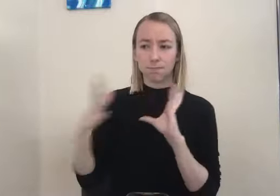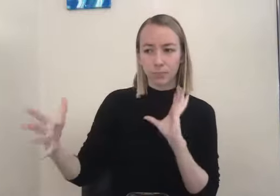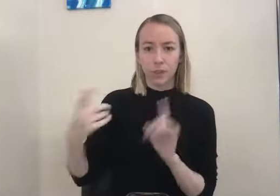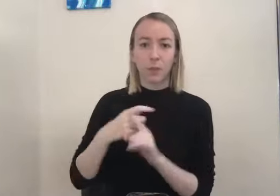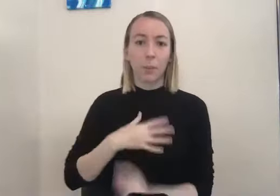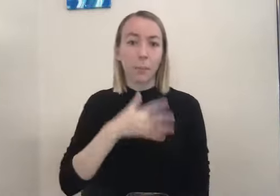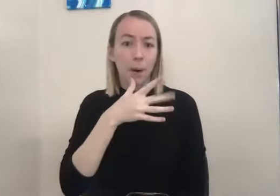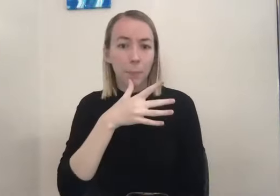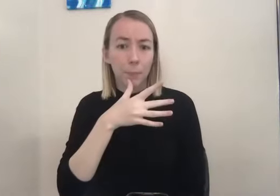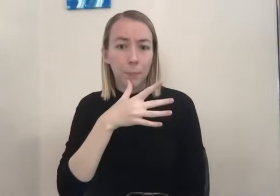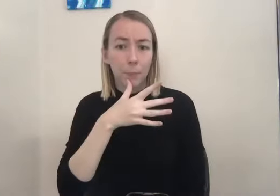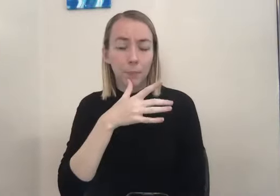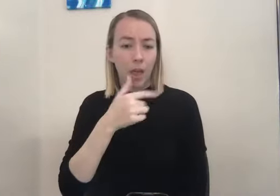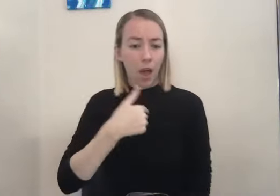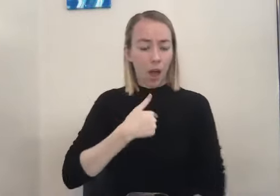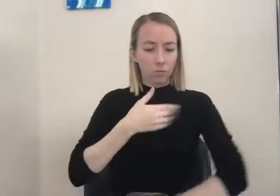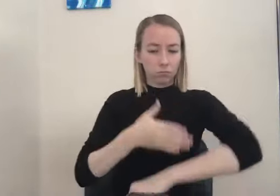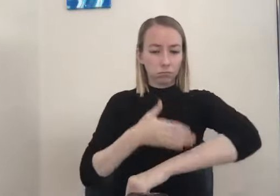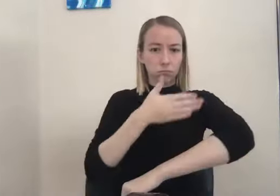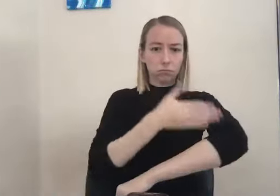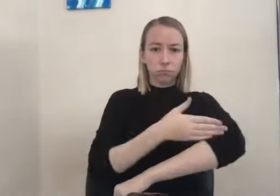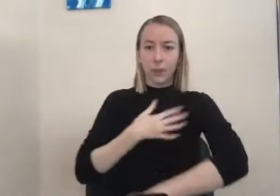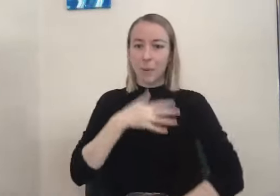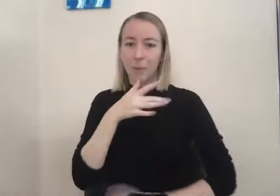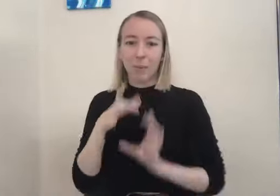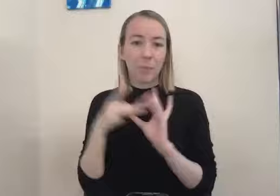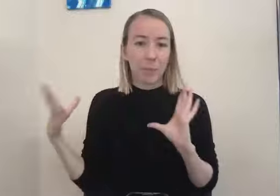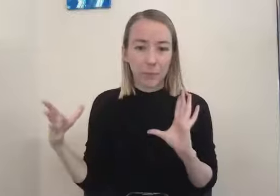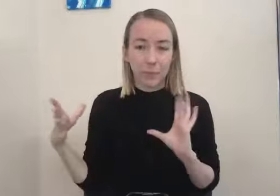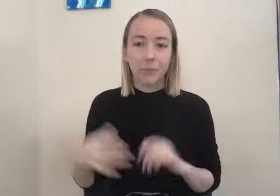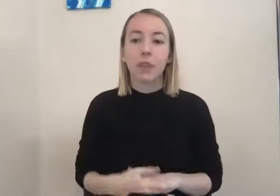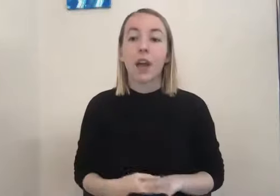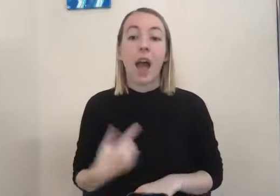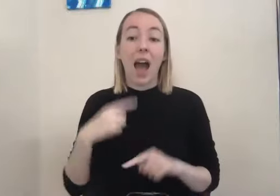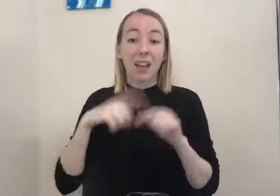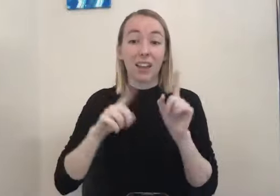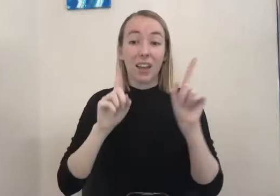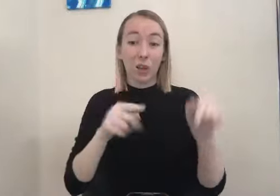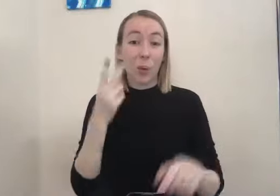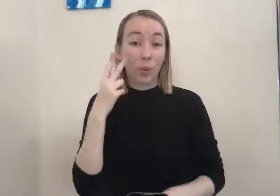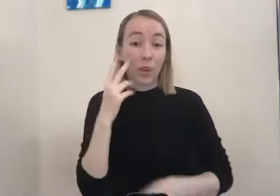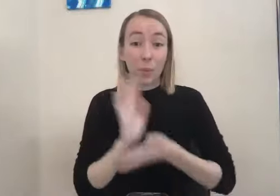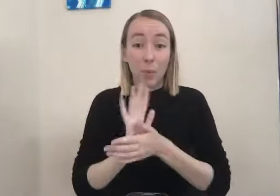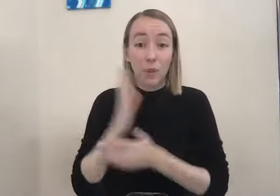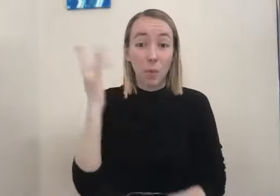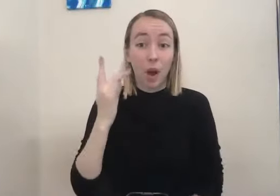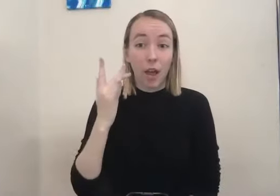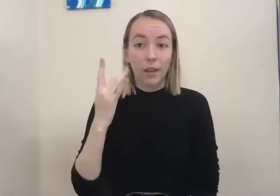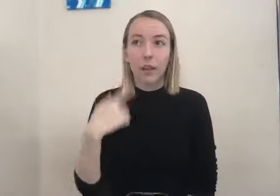do not want, she said this and that kicked me off. And she said that and that kicked me off. And while all